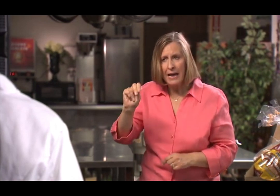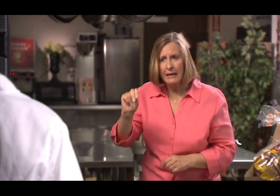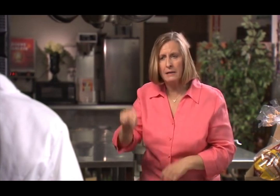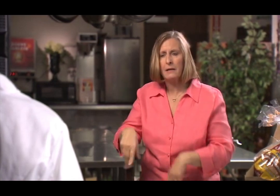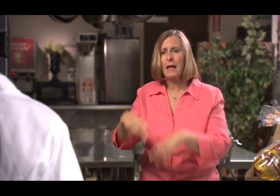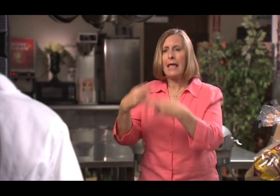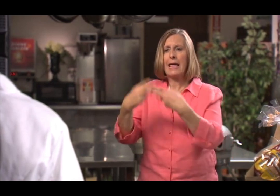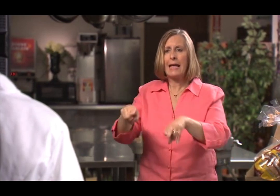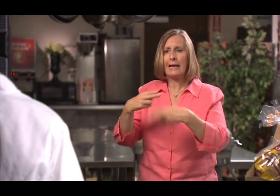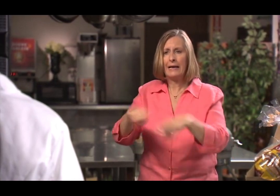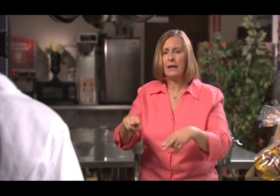protein.